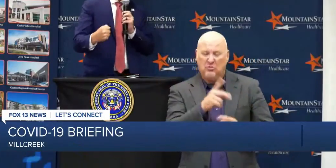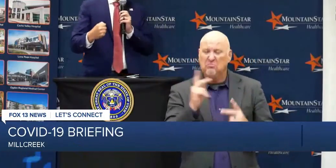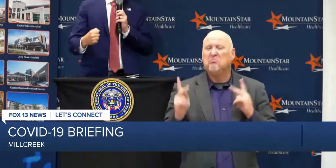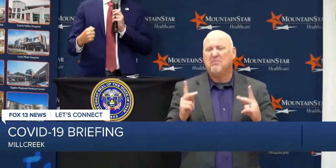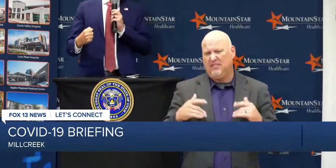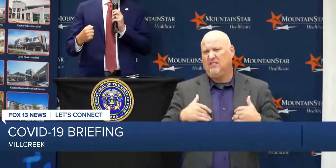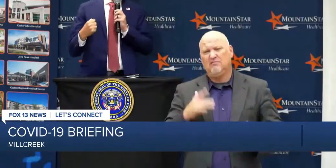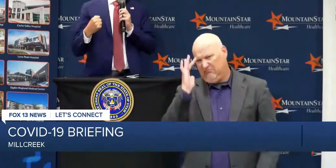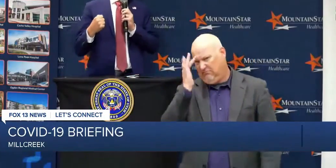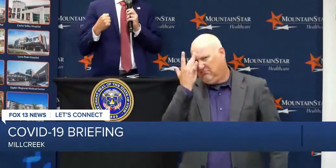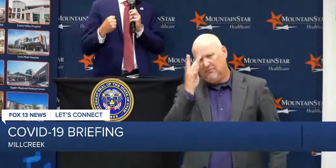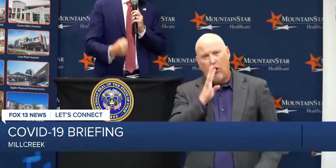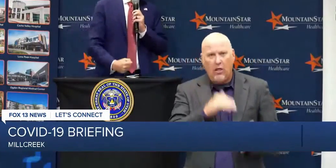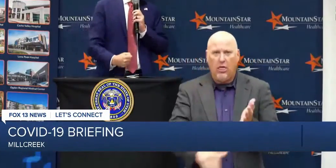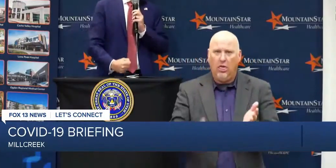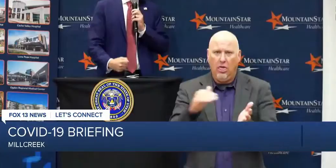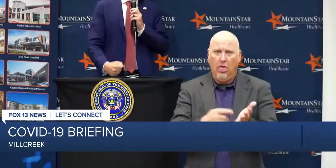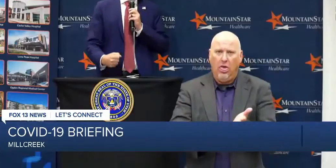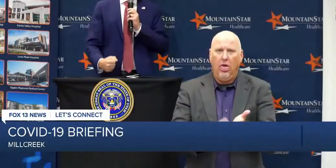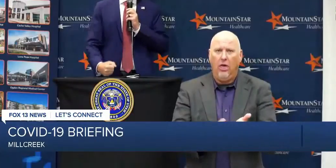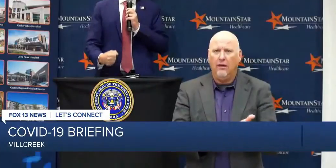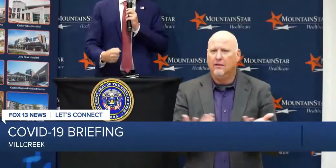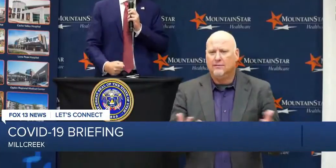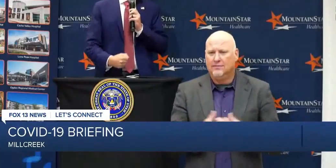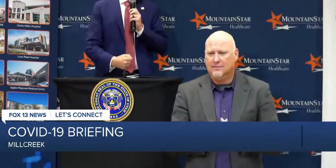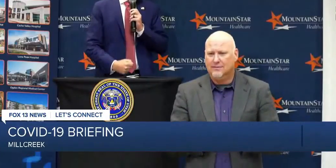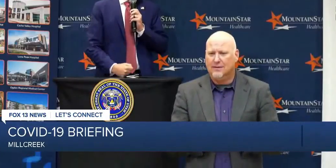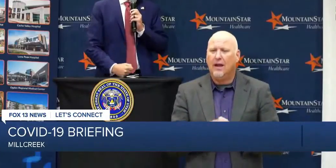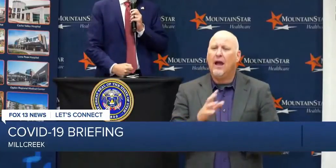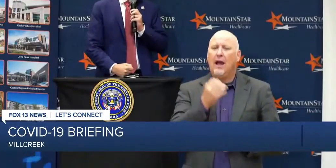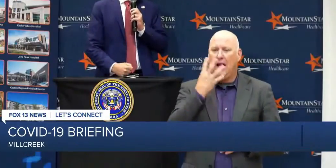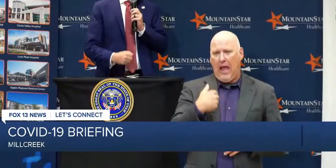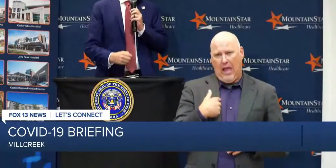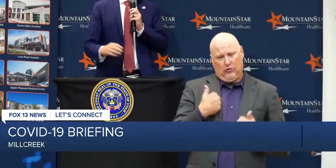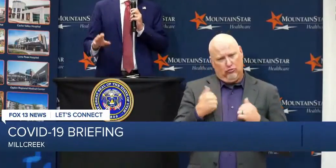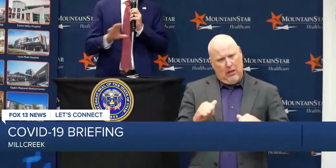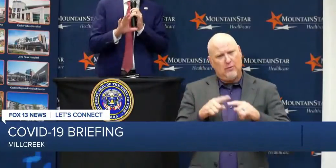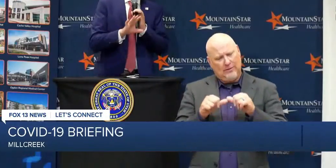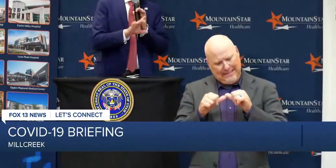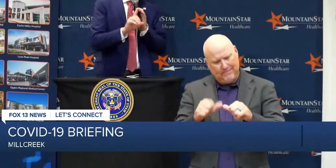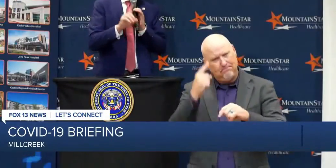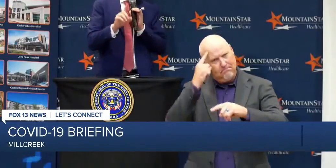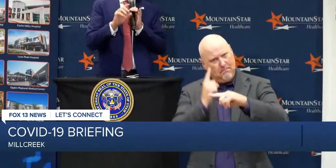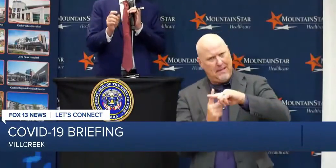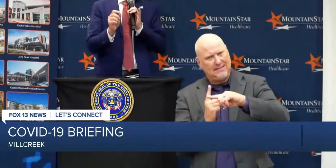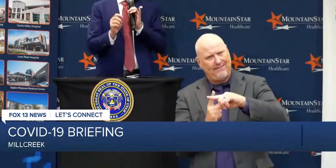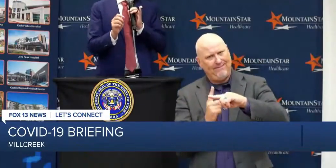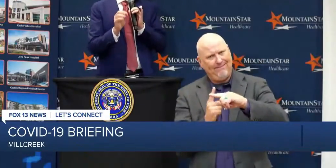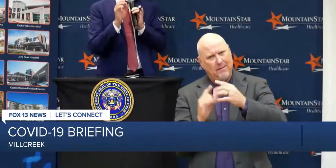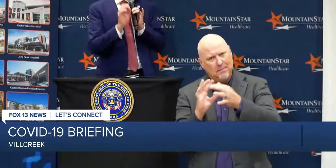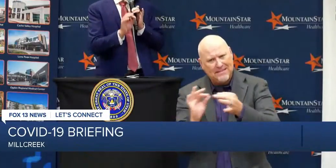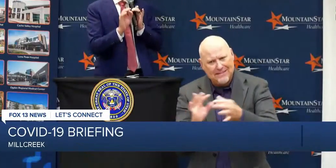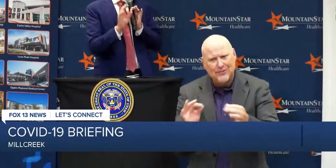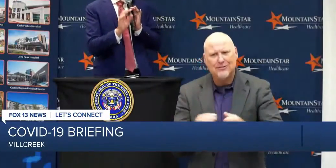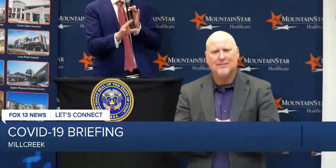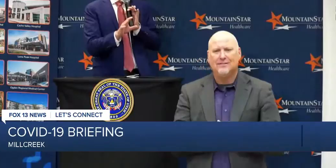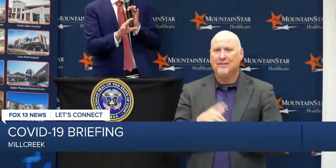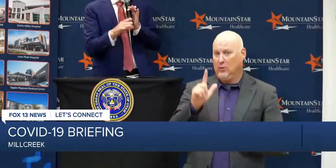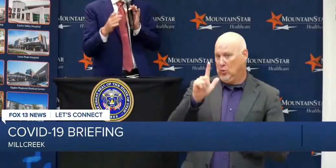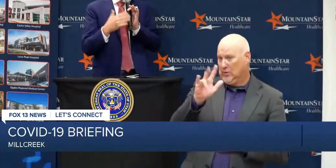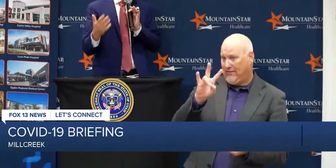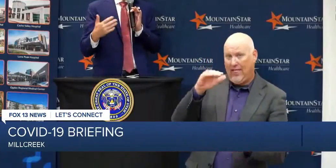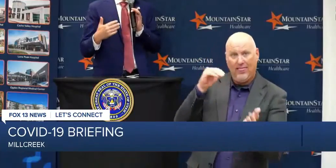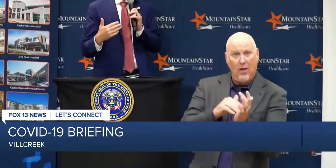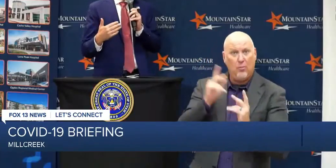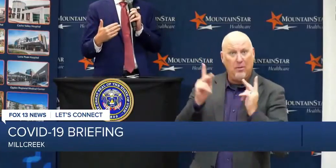put the positive spin on this again. The fact that we did see an increase in vaccinations. The strategy. So let me add one piece to this. We also have a